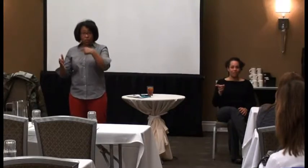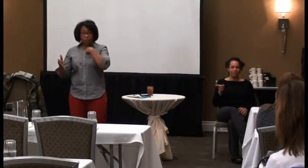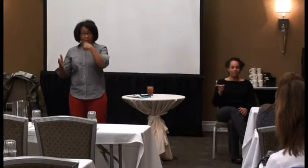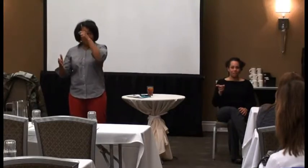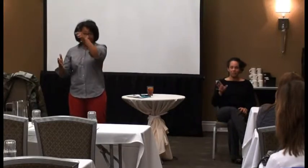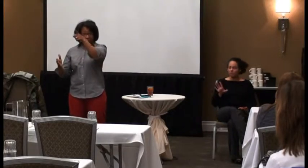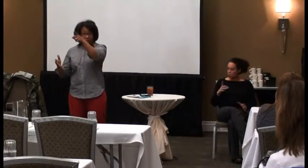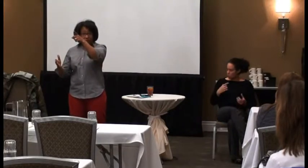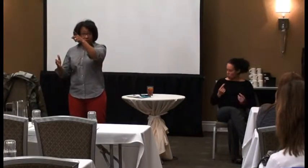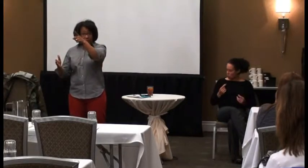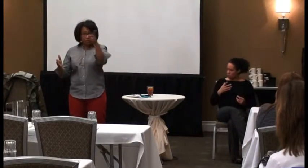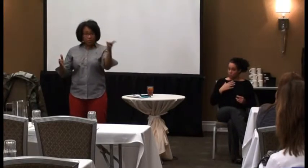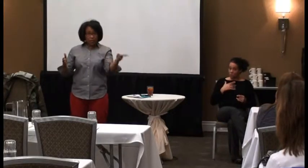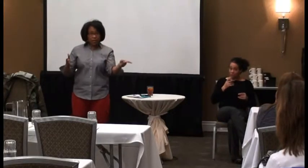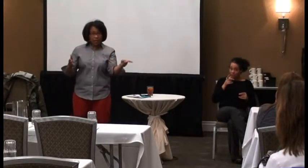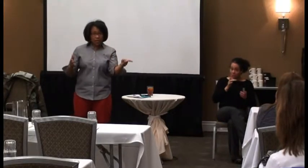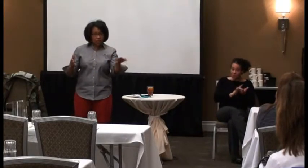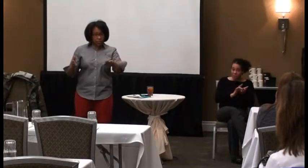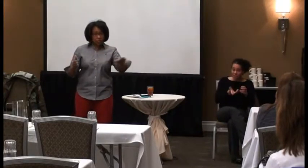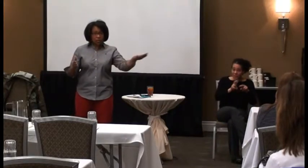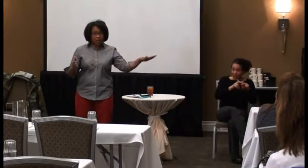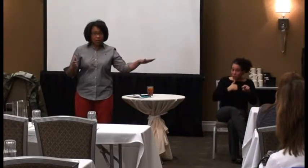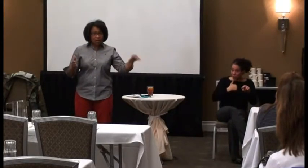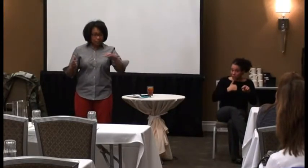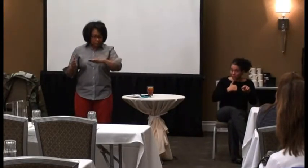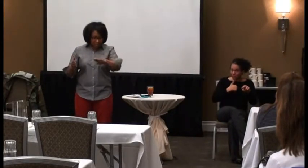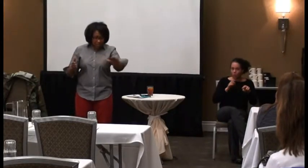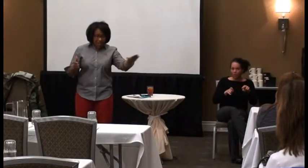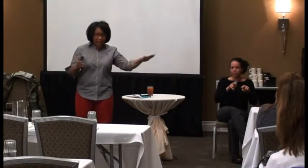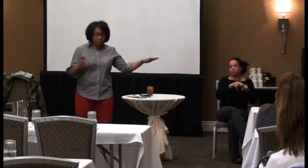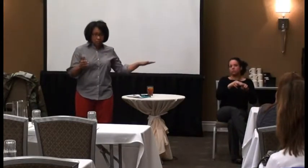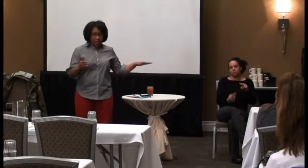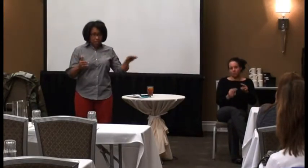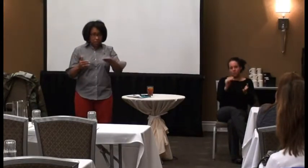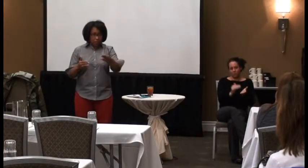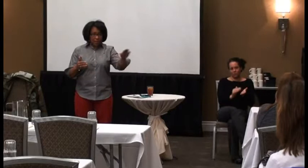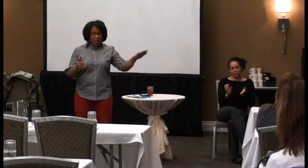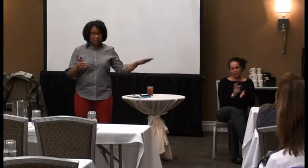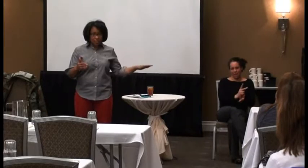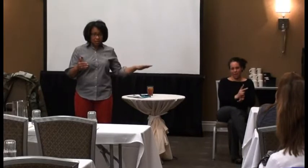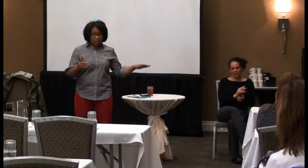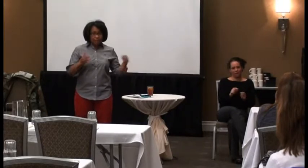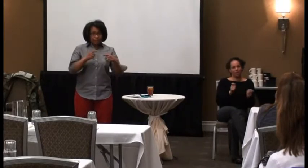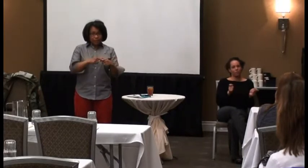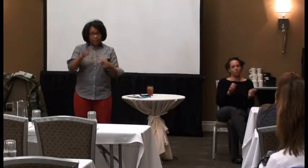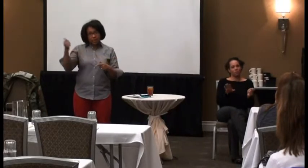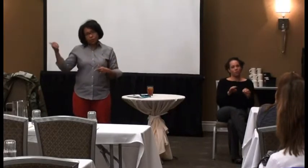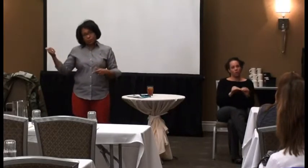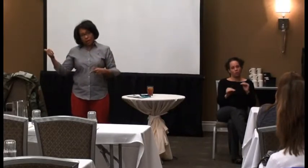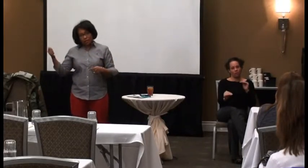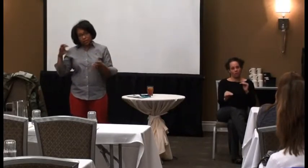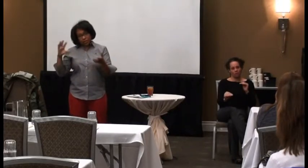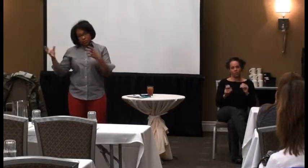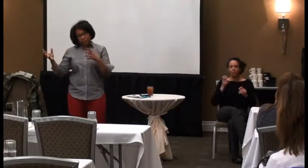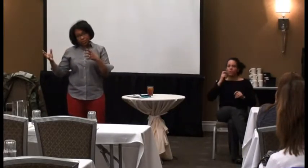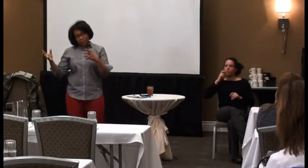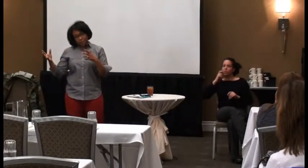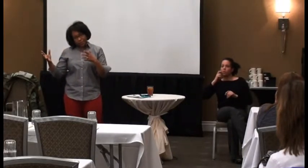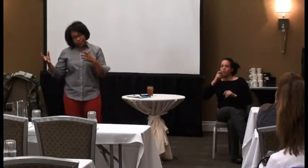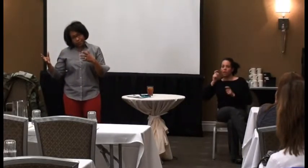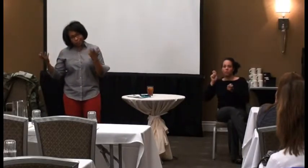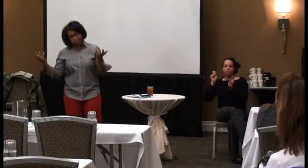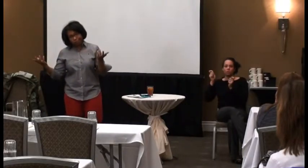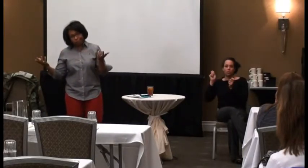need to do with the medicine that I increased, we need to go back to where she was, because that was managing her base. And then the neurologist had to